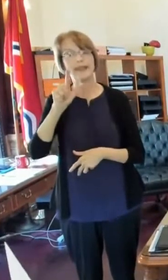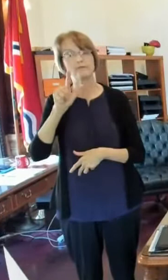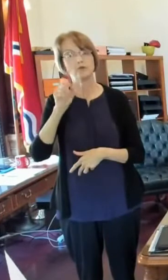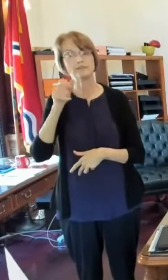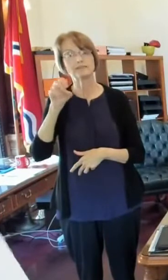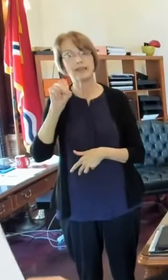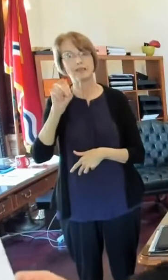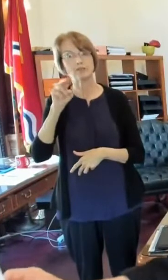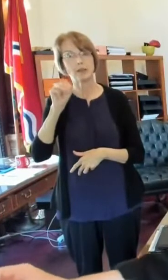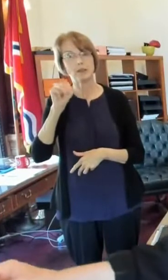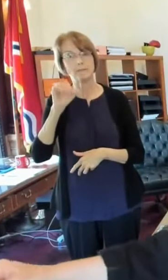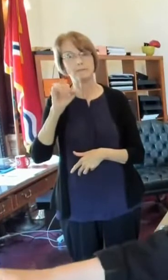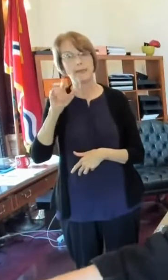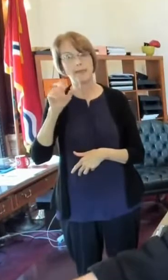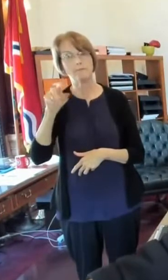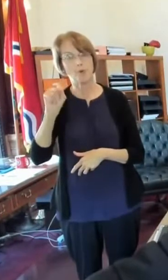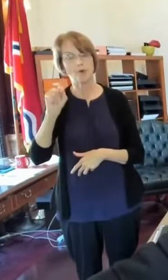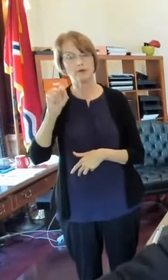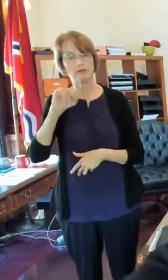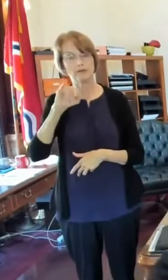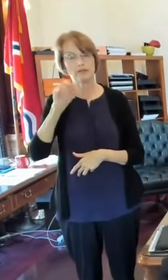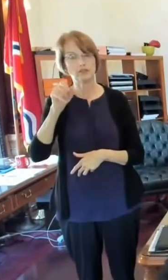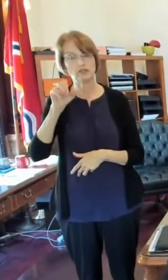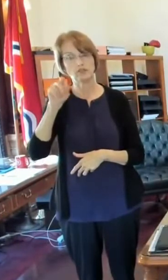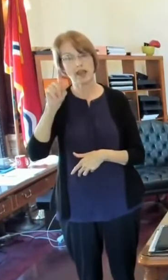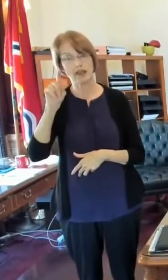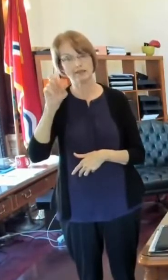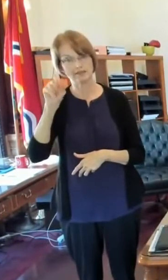is in Jacksonville, Florida.